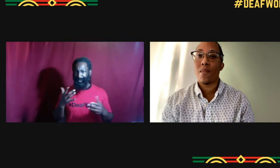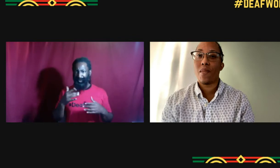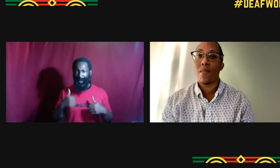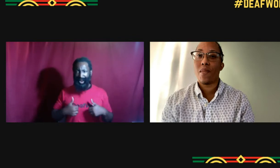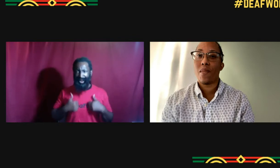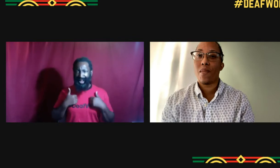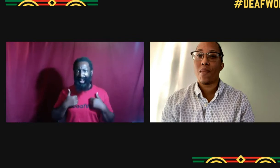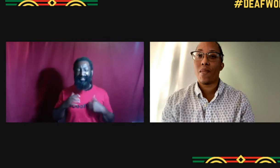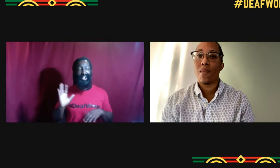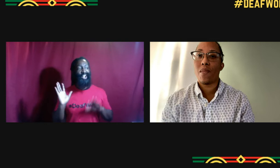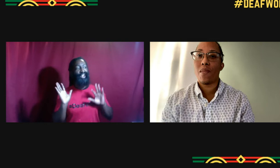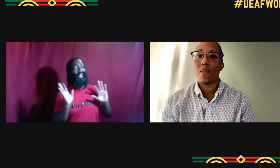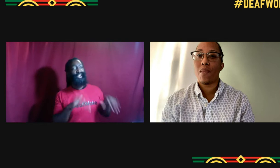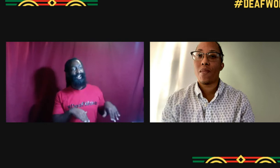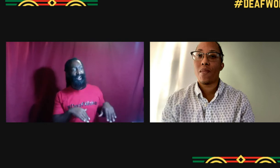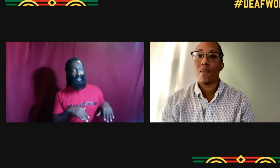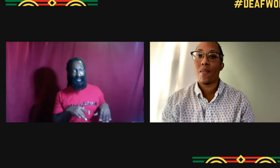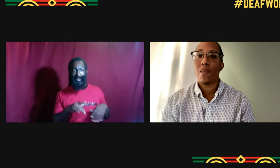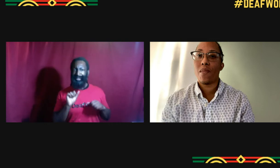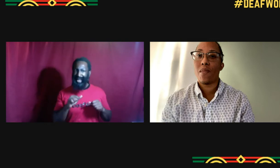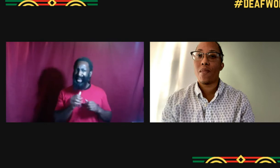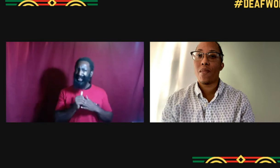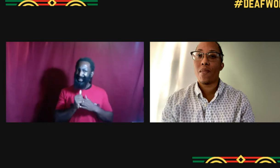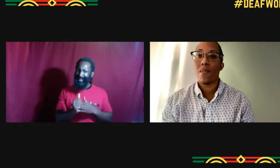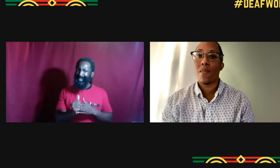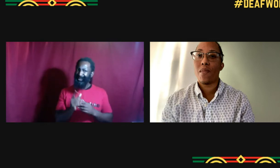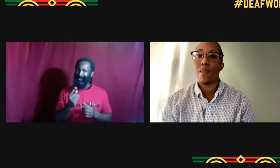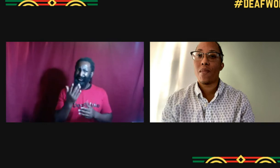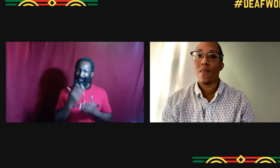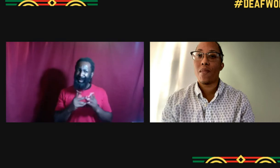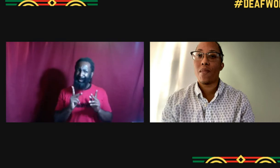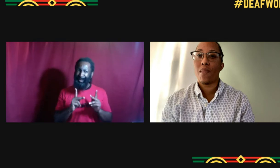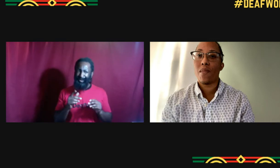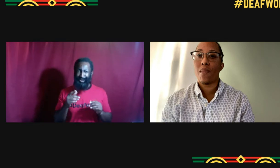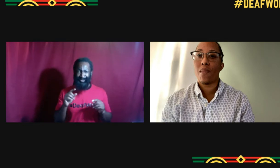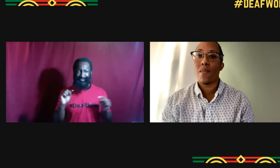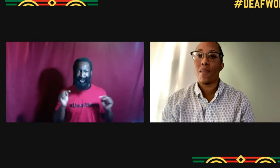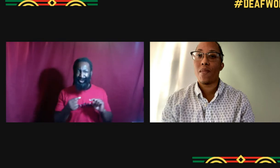You know, when you're struggling and life is a struggle,